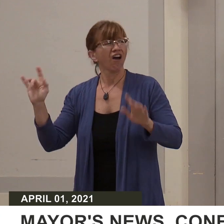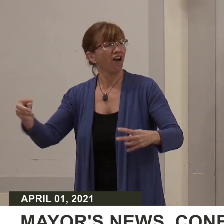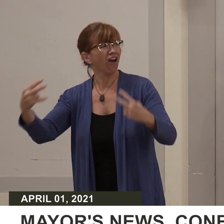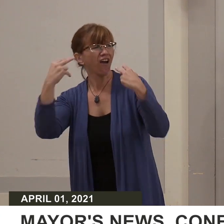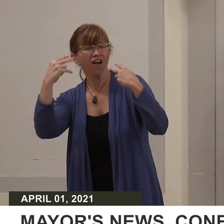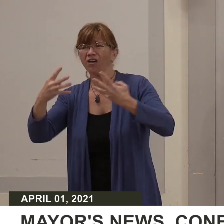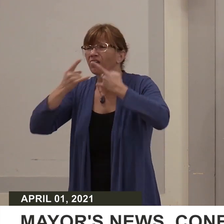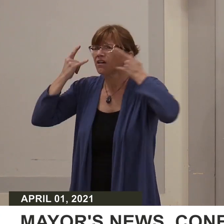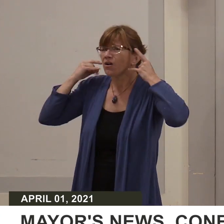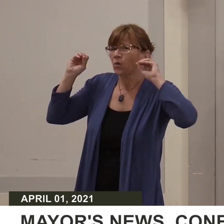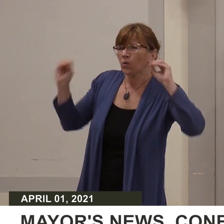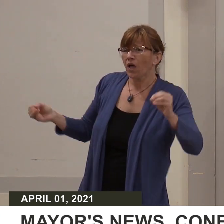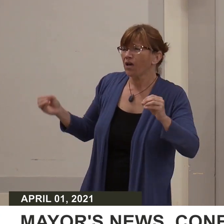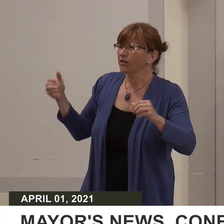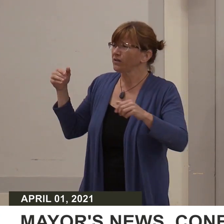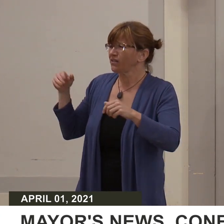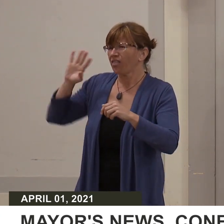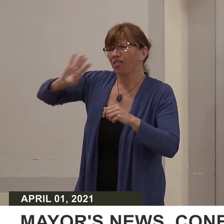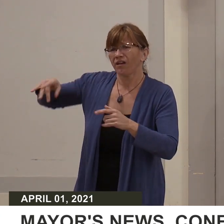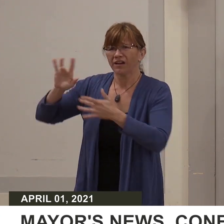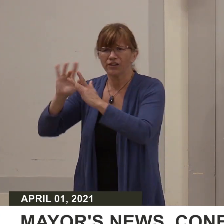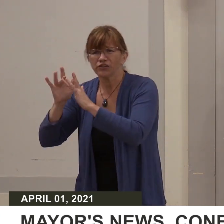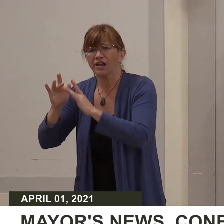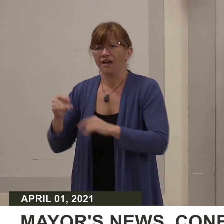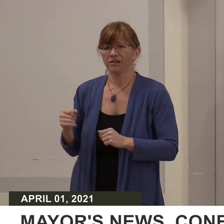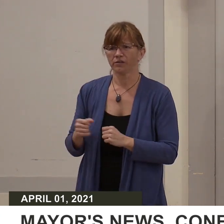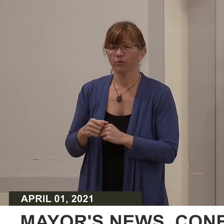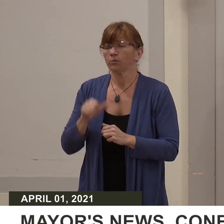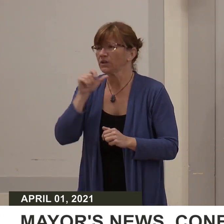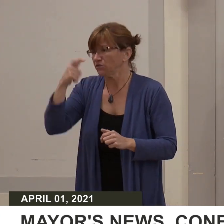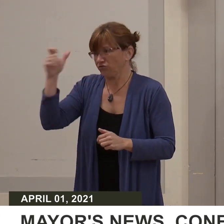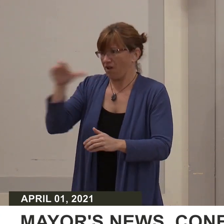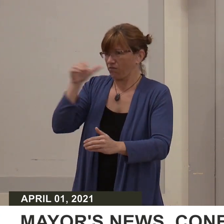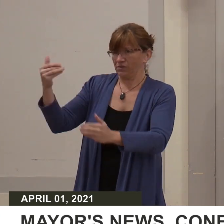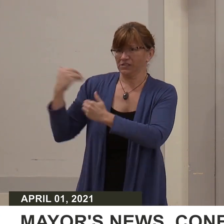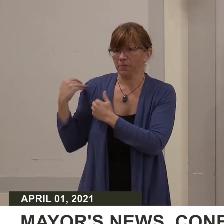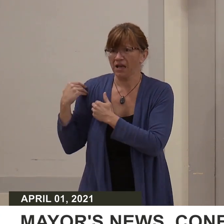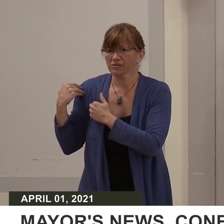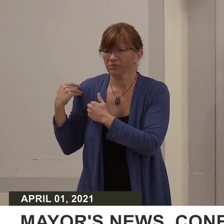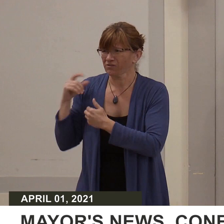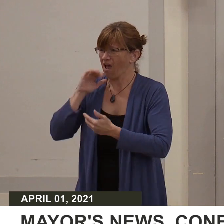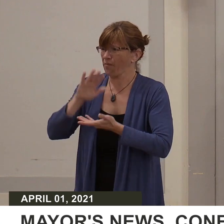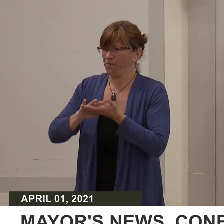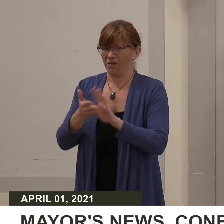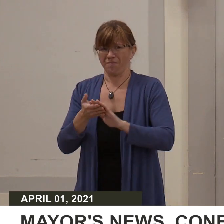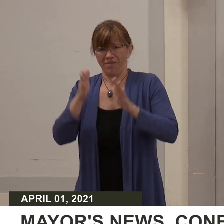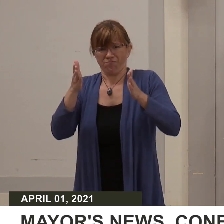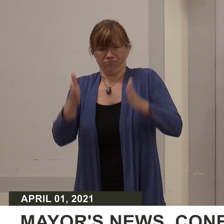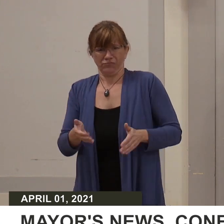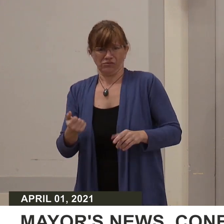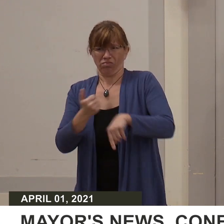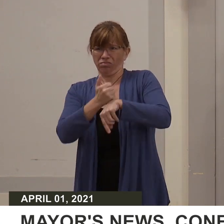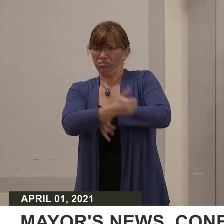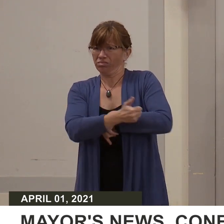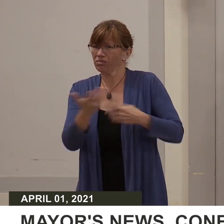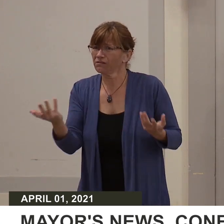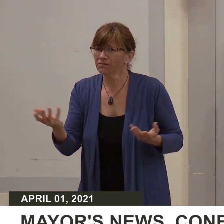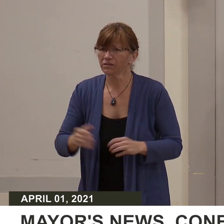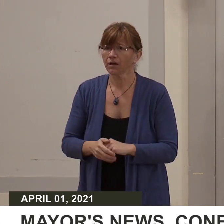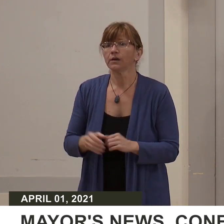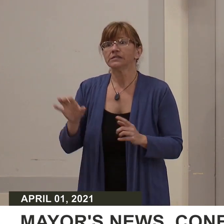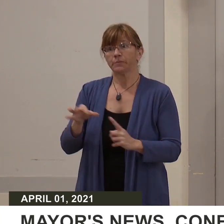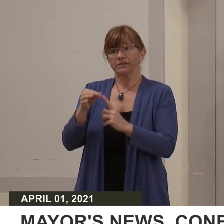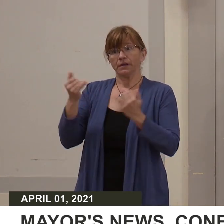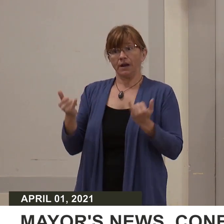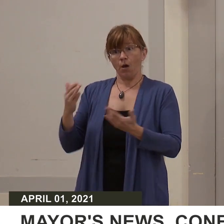were irresponsible. That's not the way that we want to go here in Baltimore, especially as we move into the holy holidays